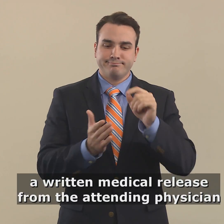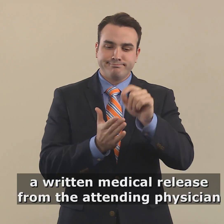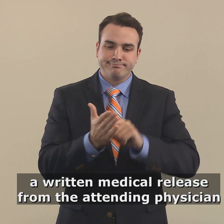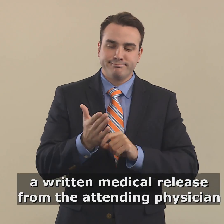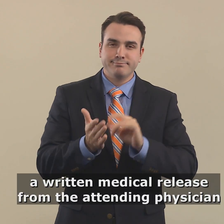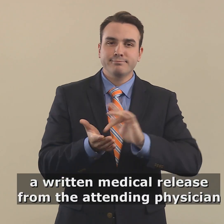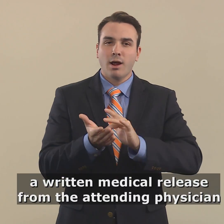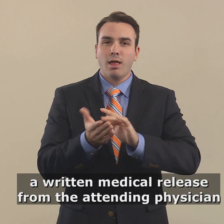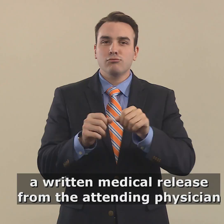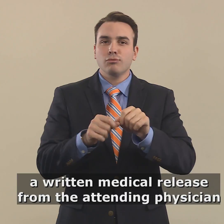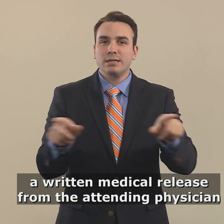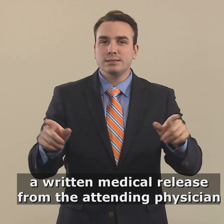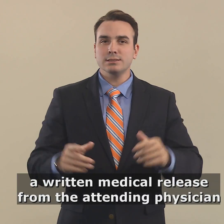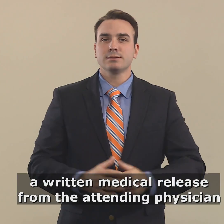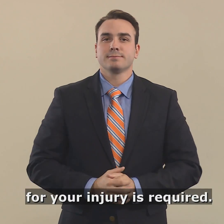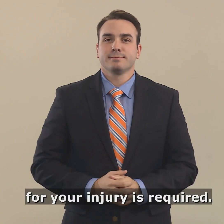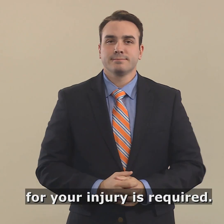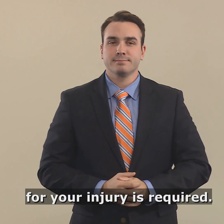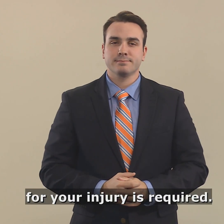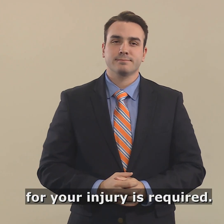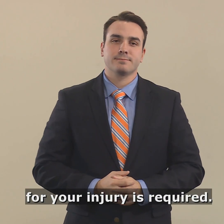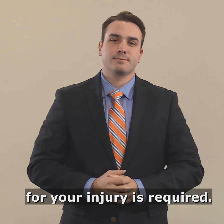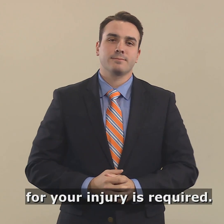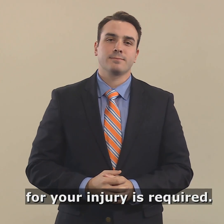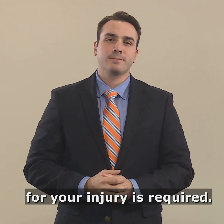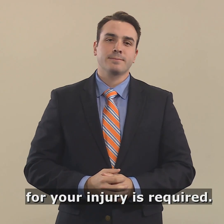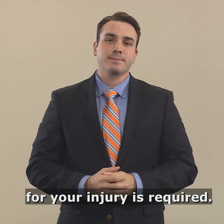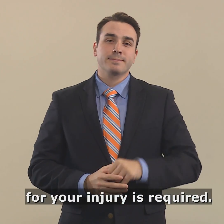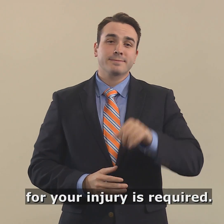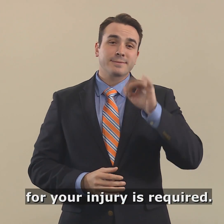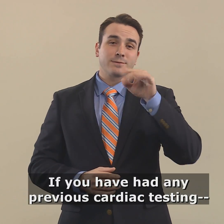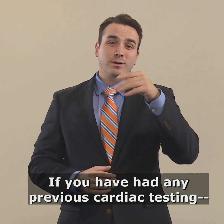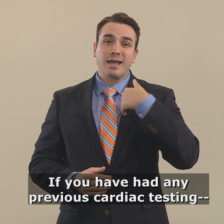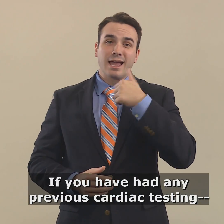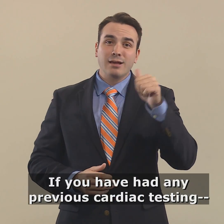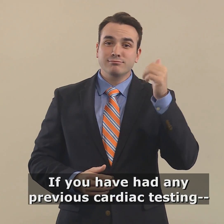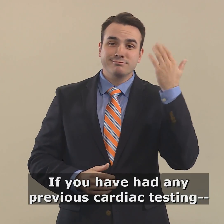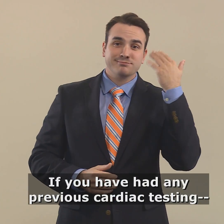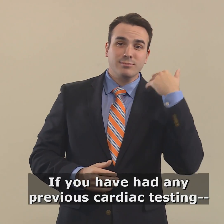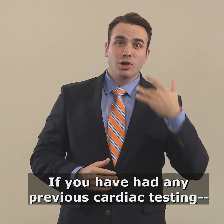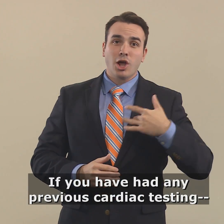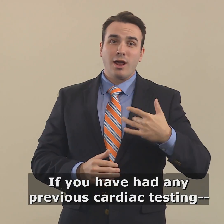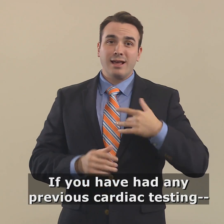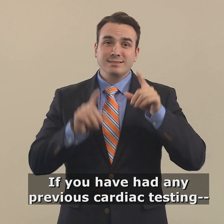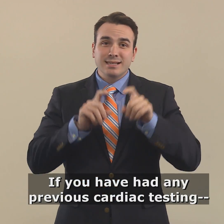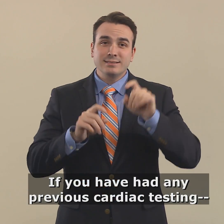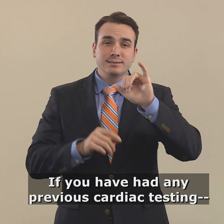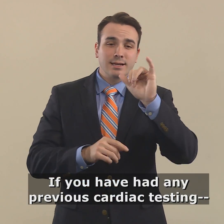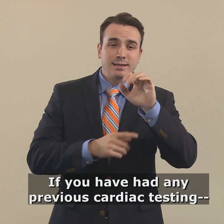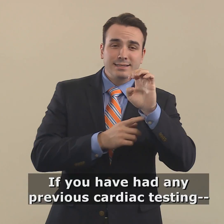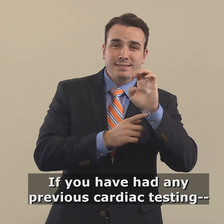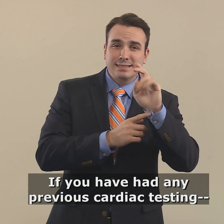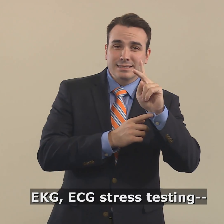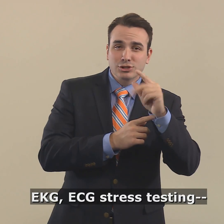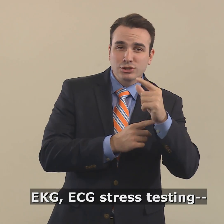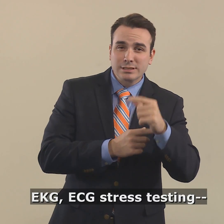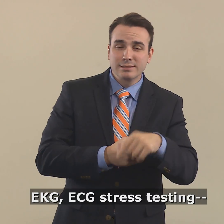release from the attending physician for your injury is required. If you have had any previous cardiac testing,